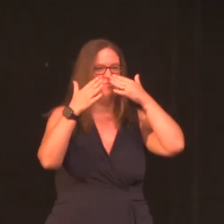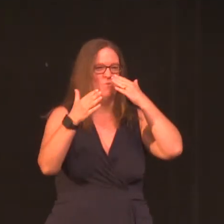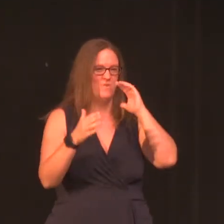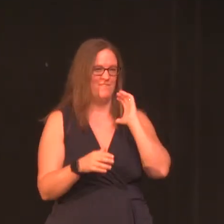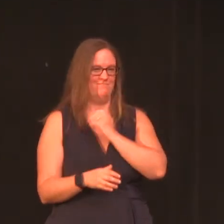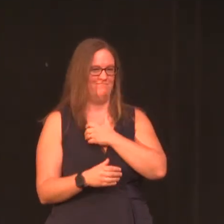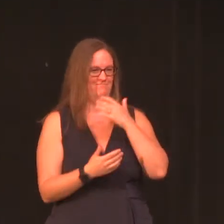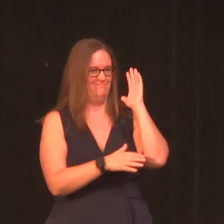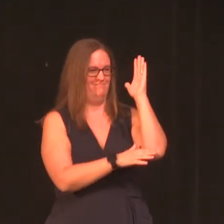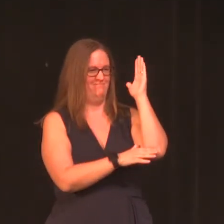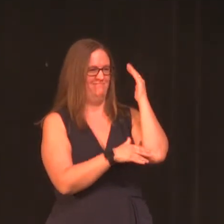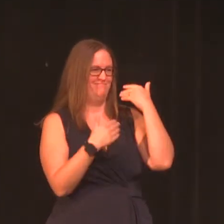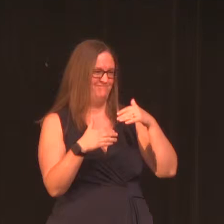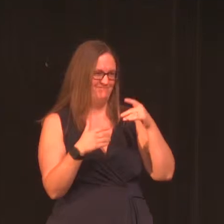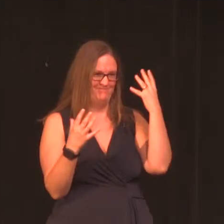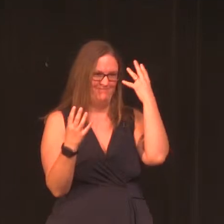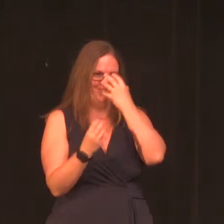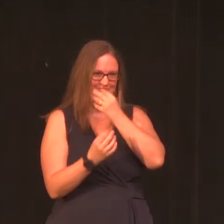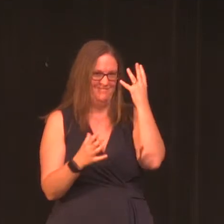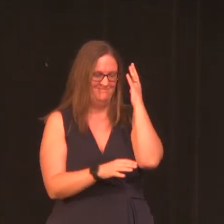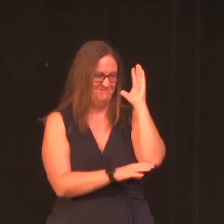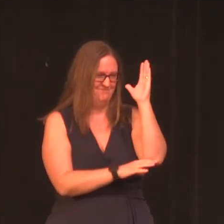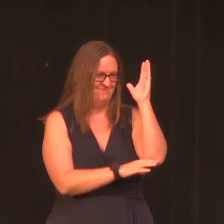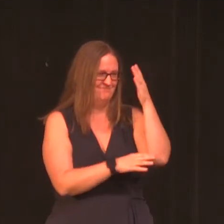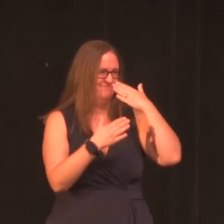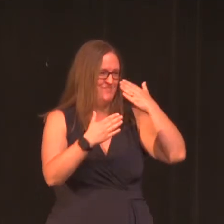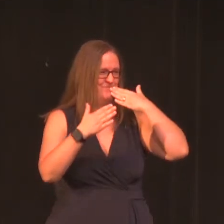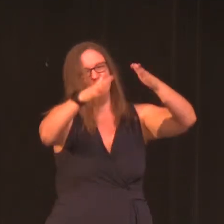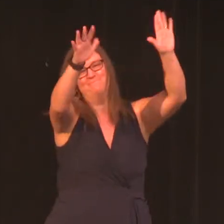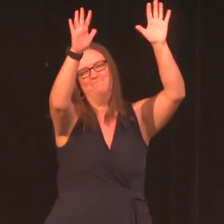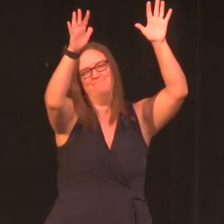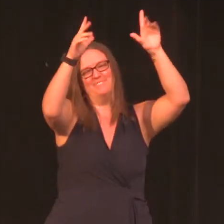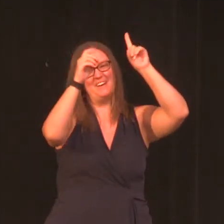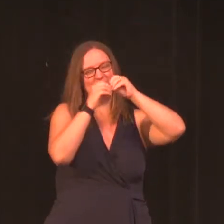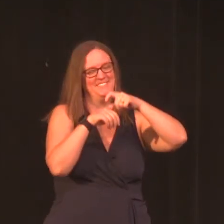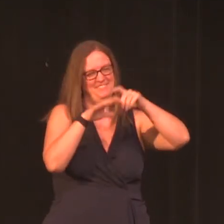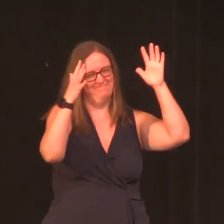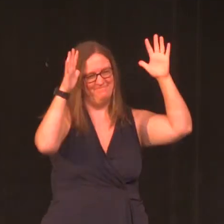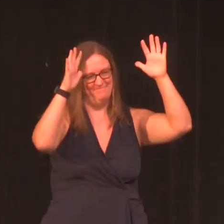Thank you so much, Justina, for your wonderful commencement speech.